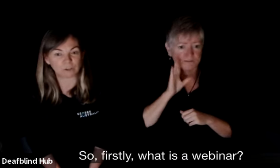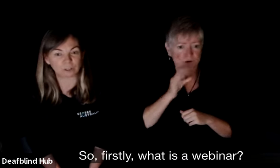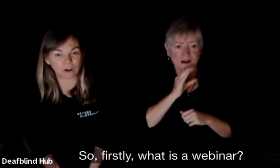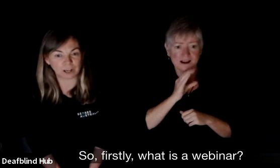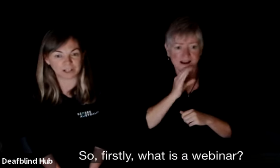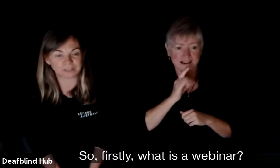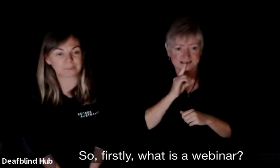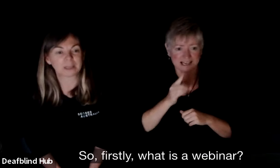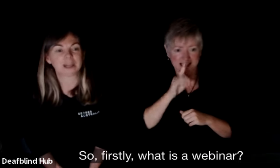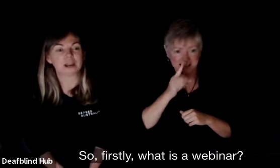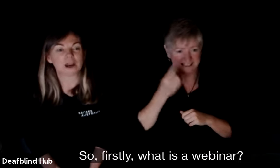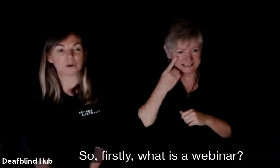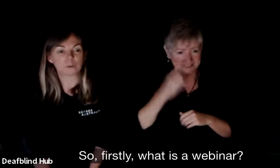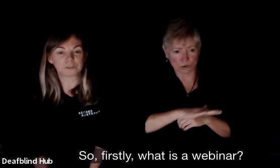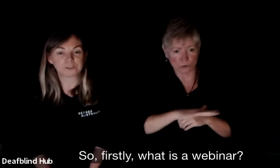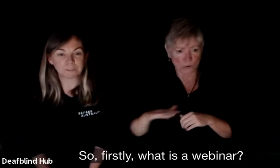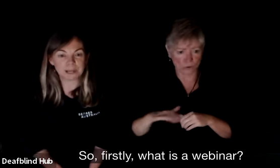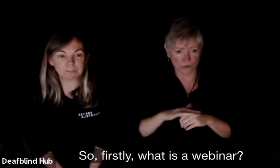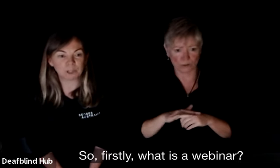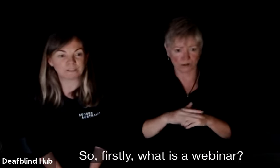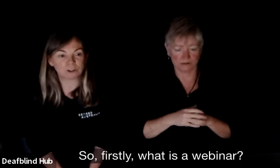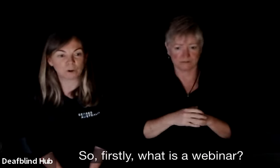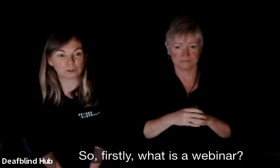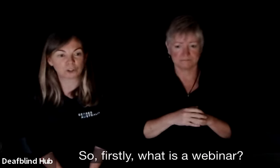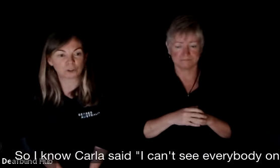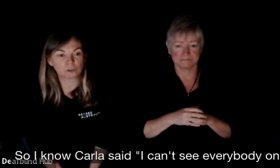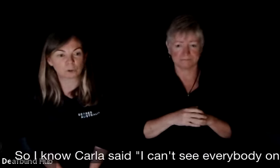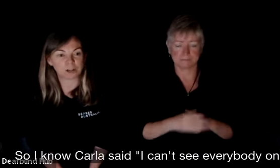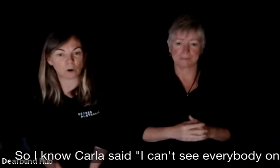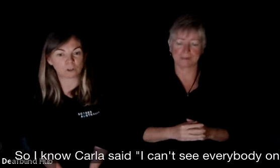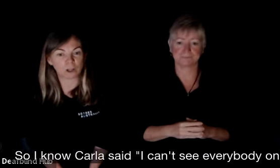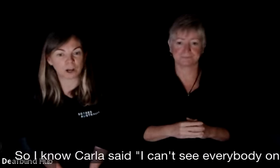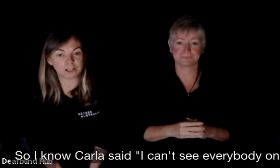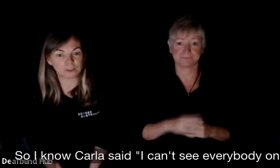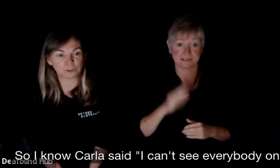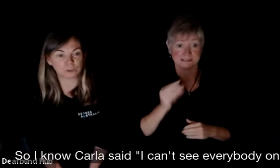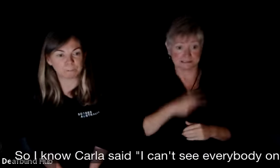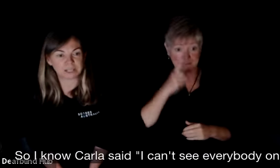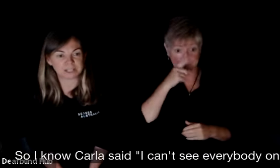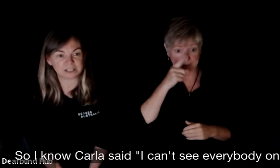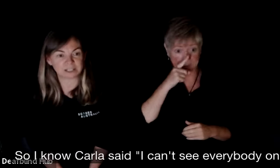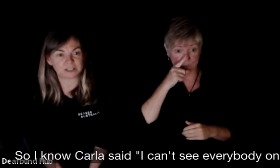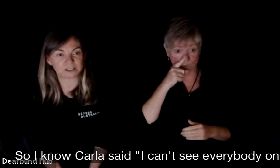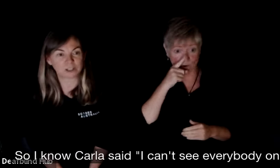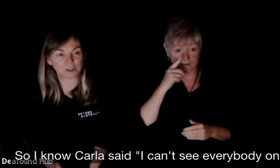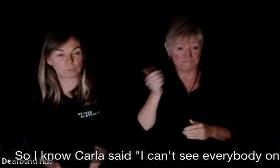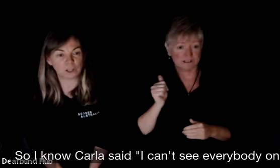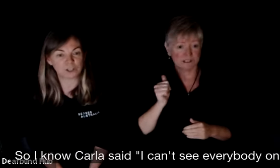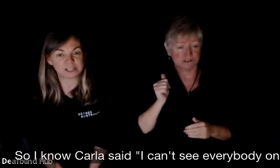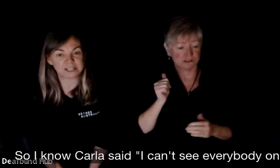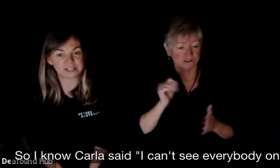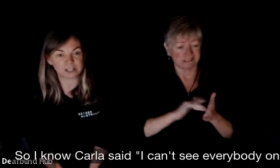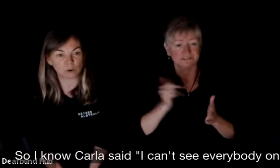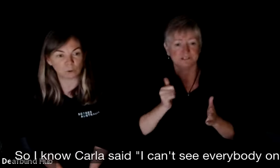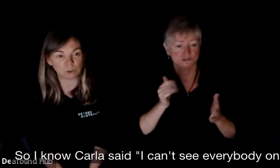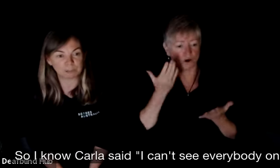everybody online. Some people have gone to an online Zoom meeting where you